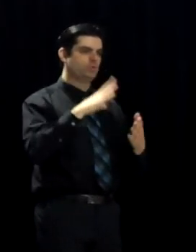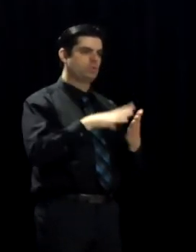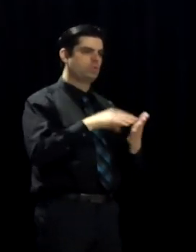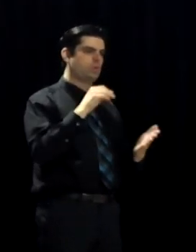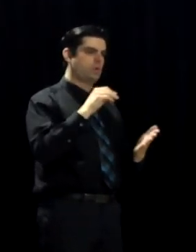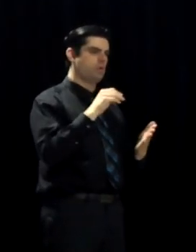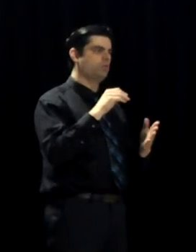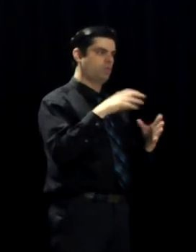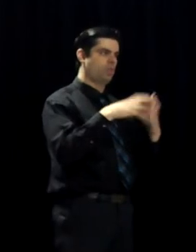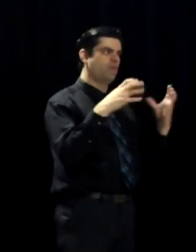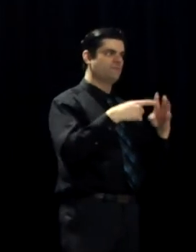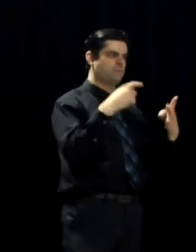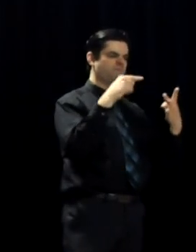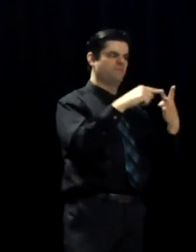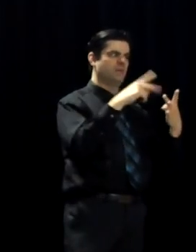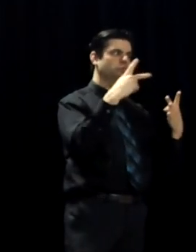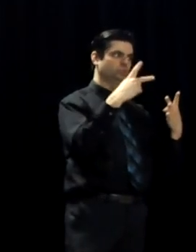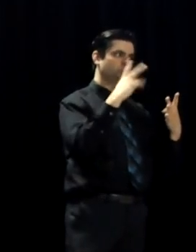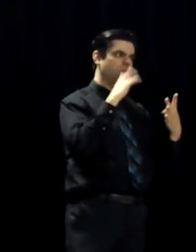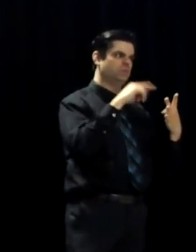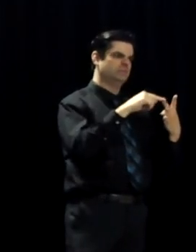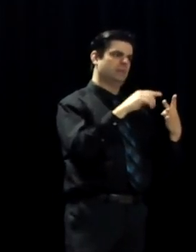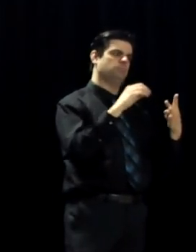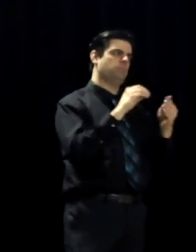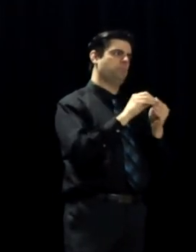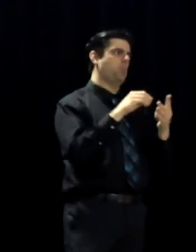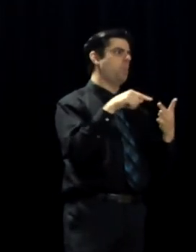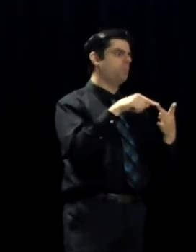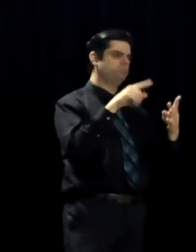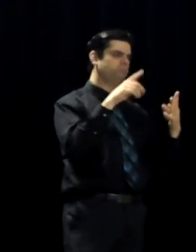really giving the virus an opportunity to